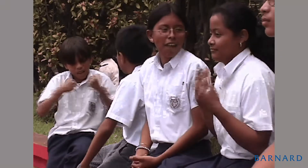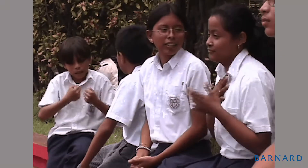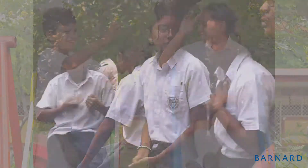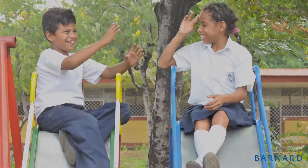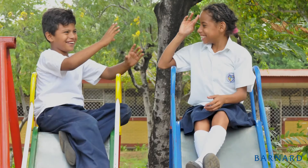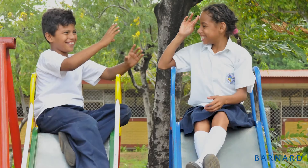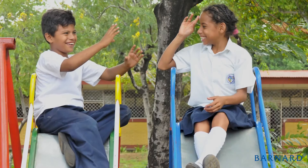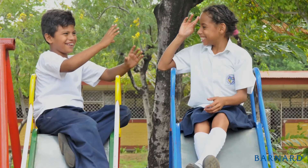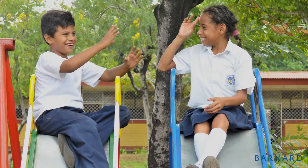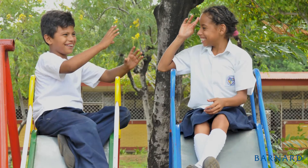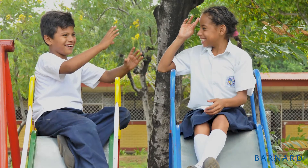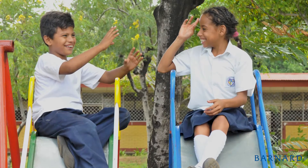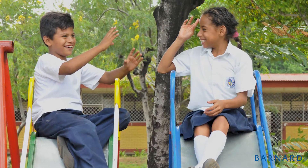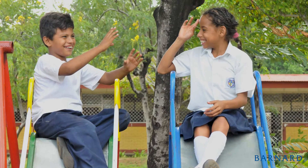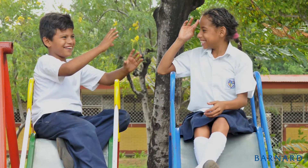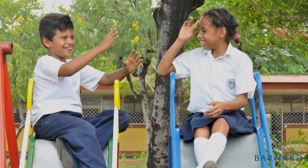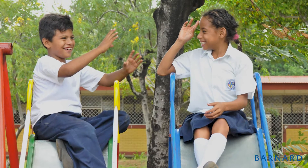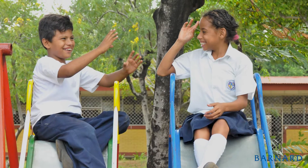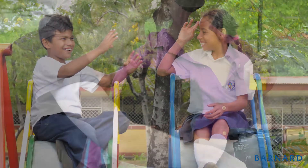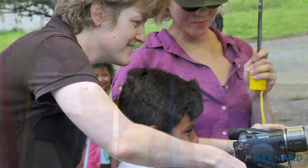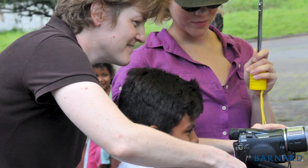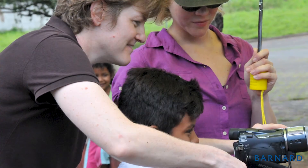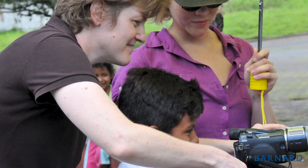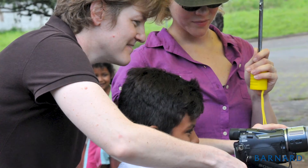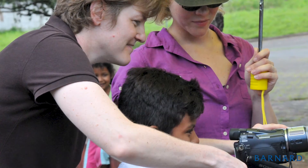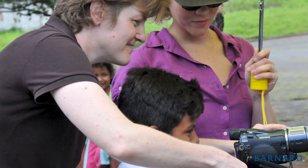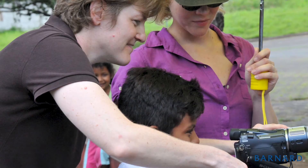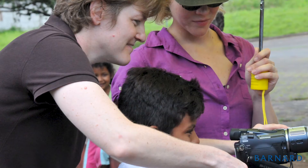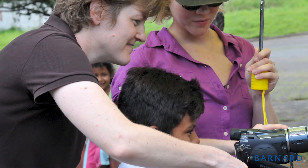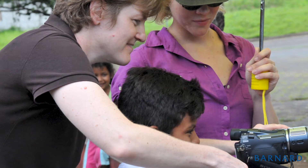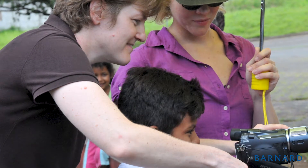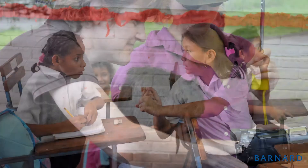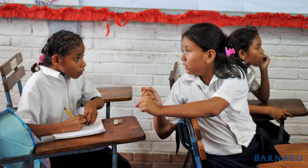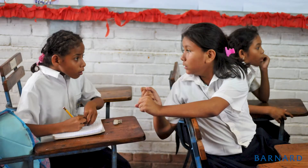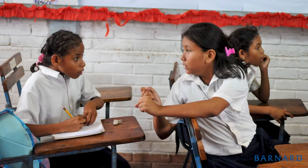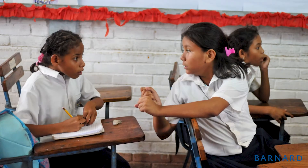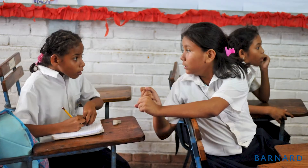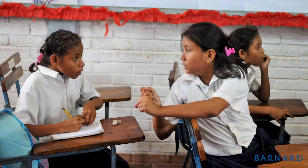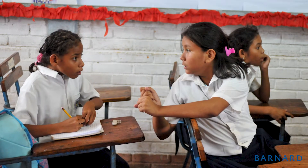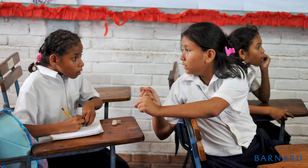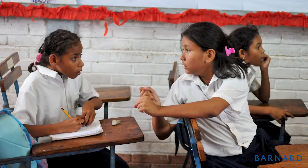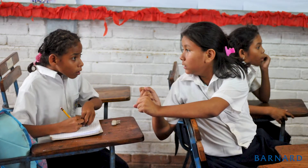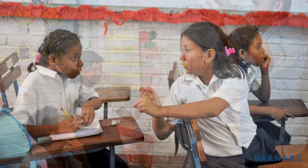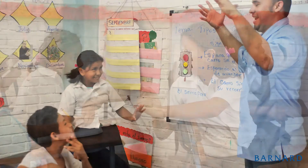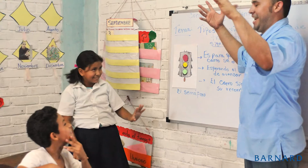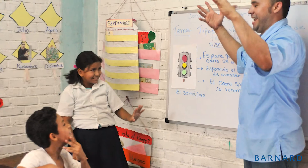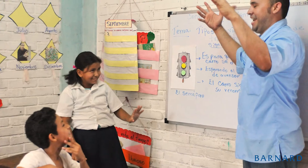immediately. My research focuses on a new sign language that's been emerging in Nicaragua within the deaf community there. It started in the